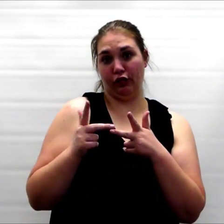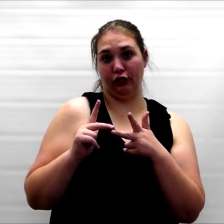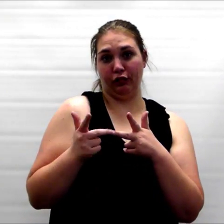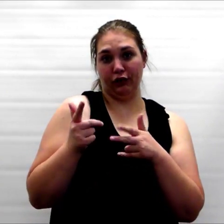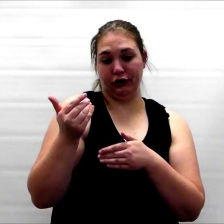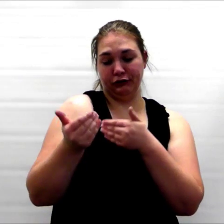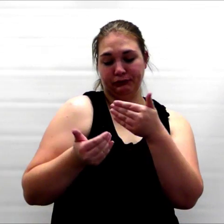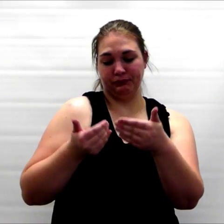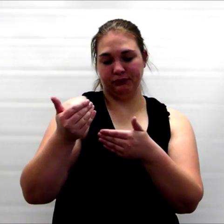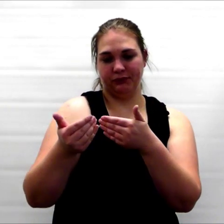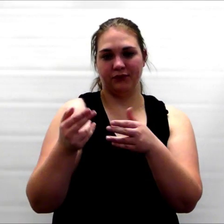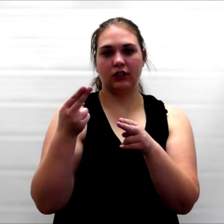All right, the third step